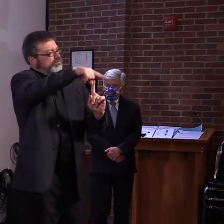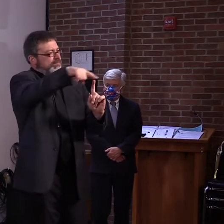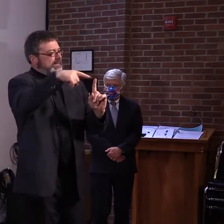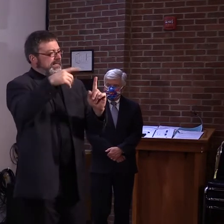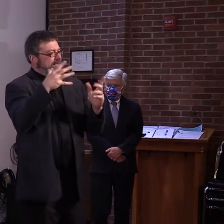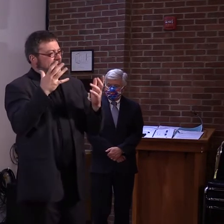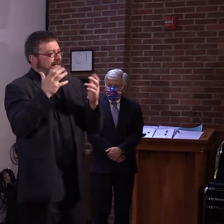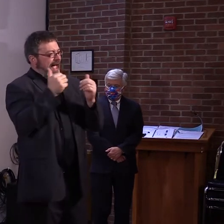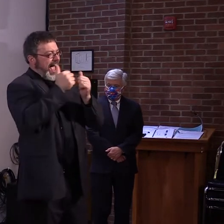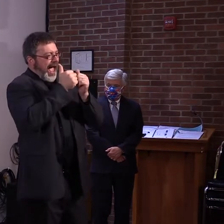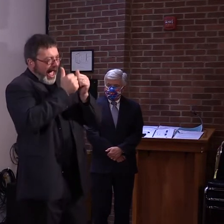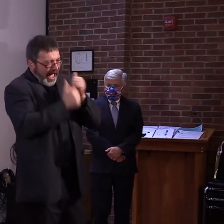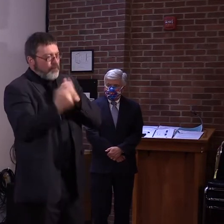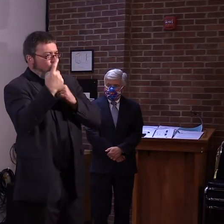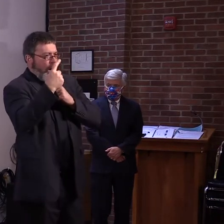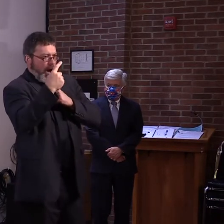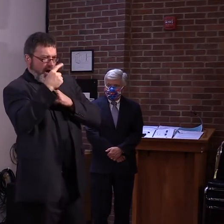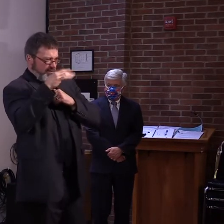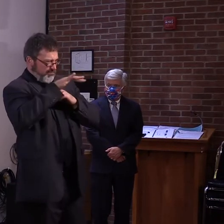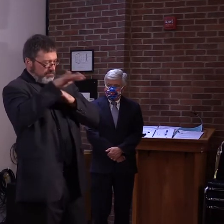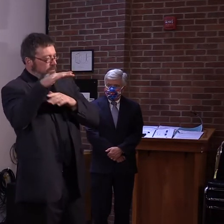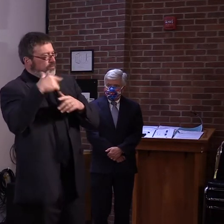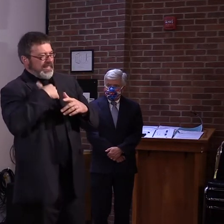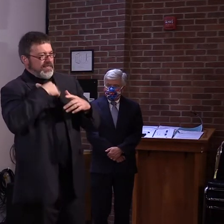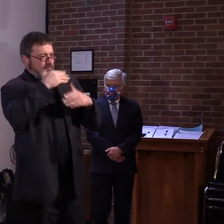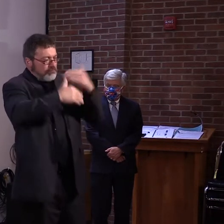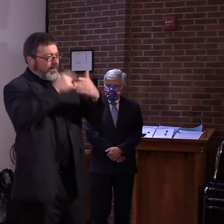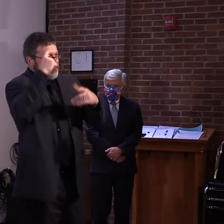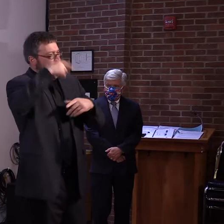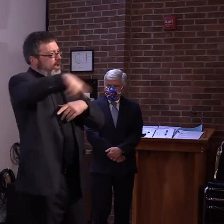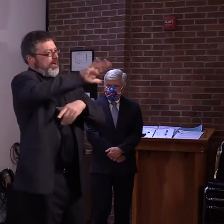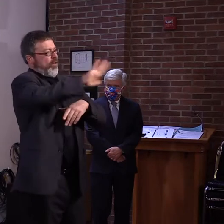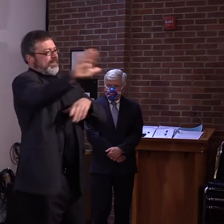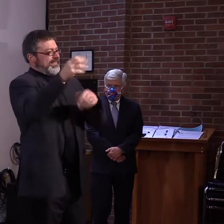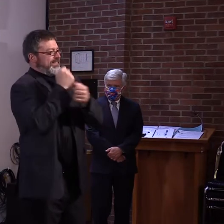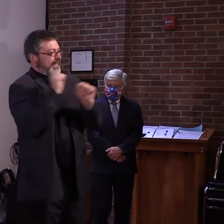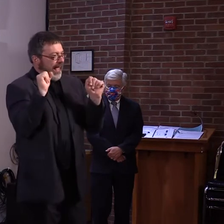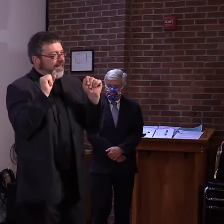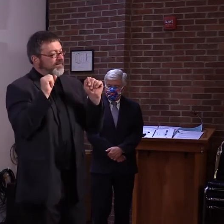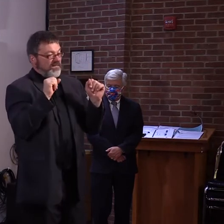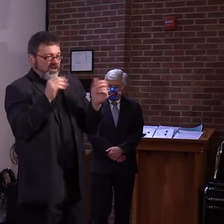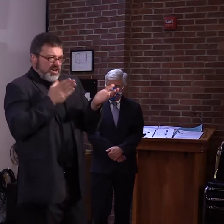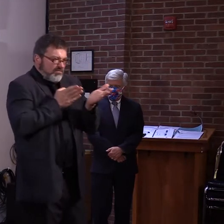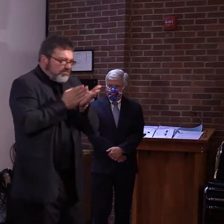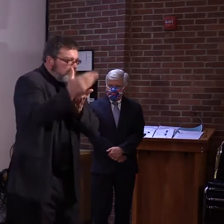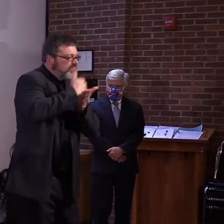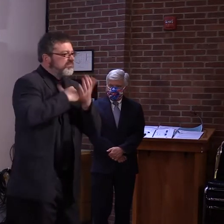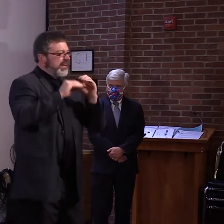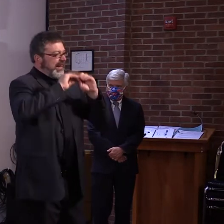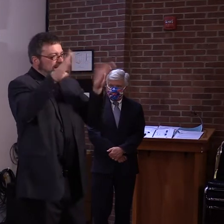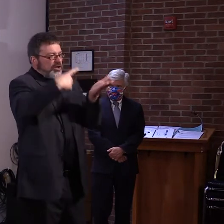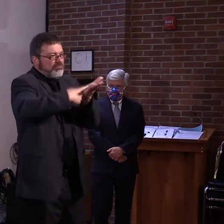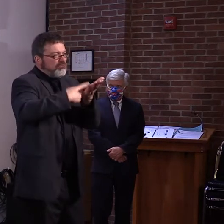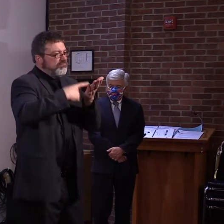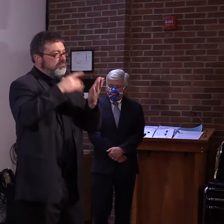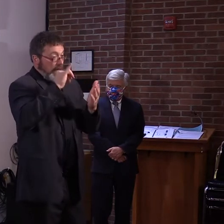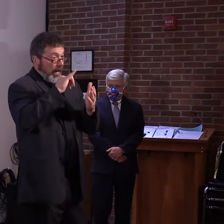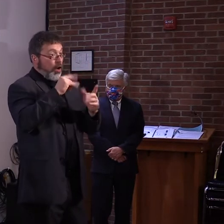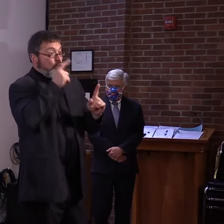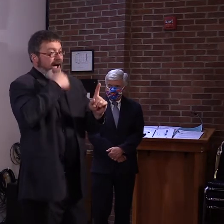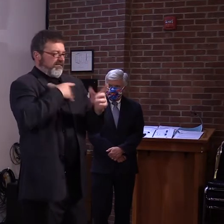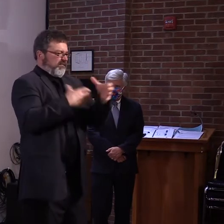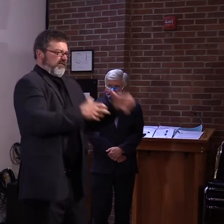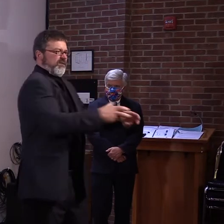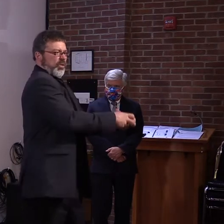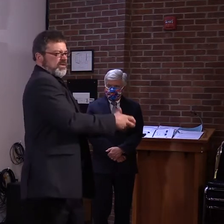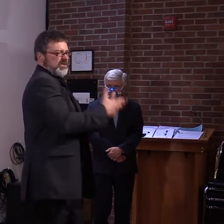interests to identify this and be transparent so that we can contain it, so that we don't have this outbreak. We